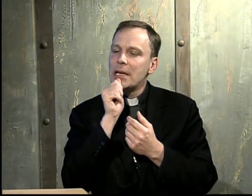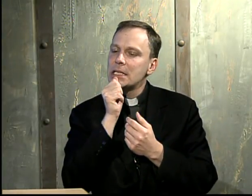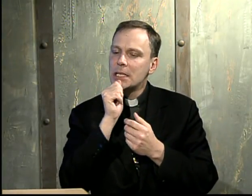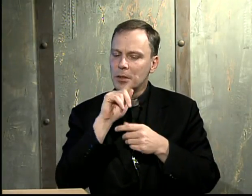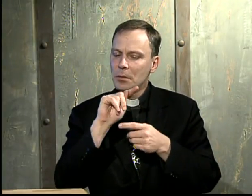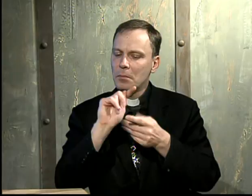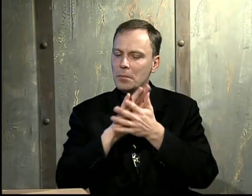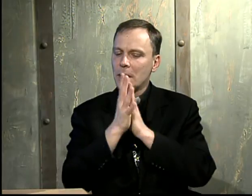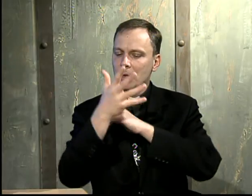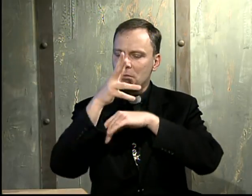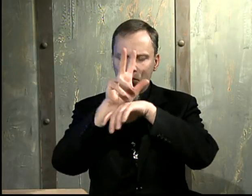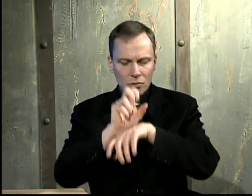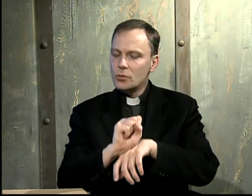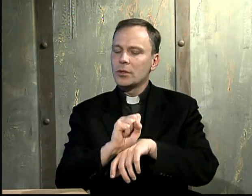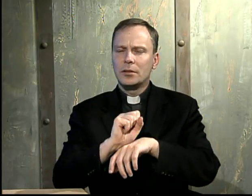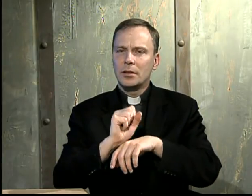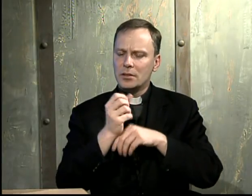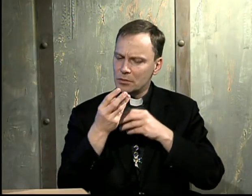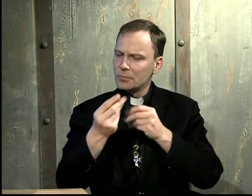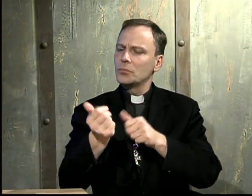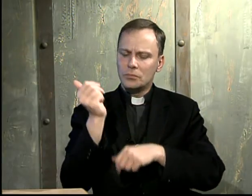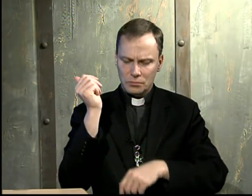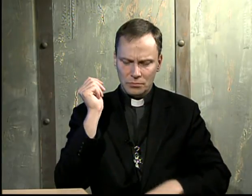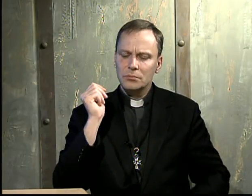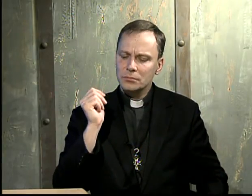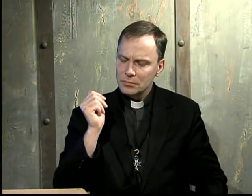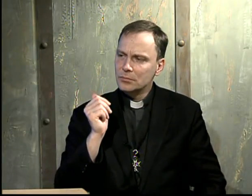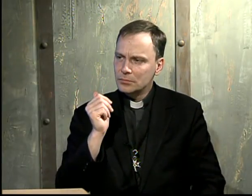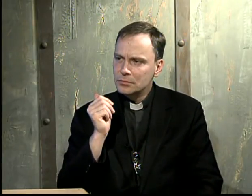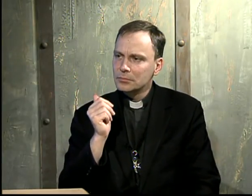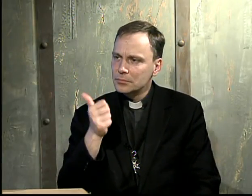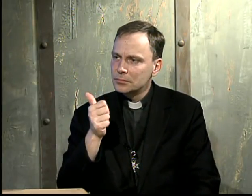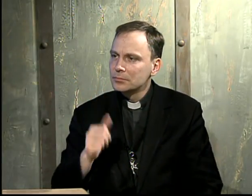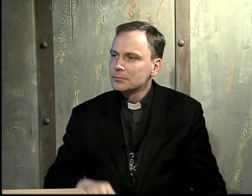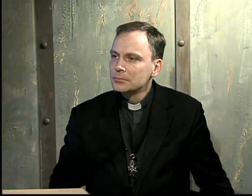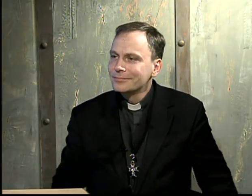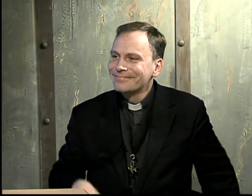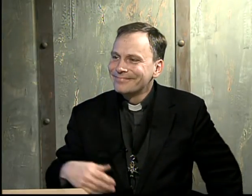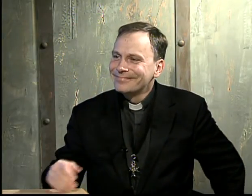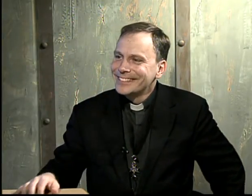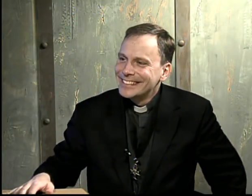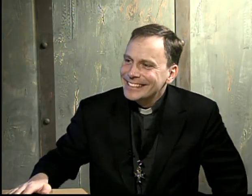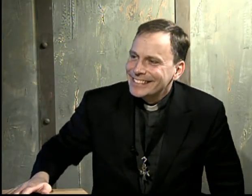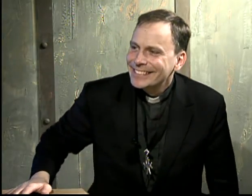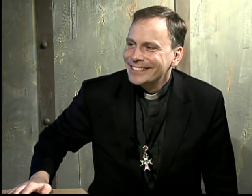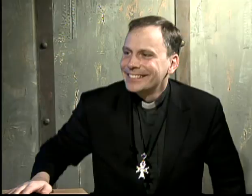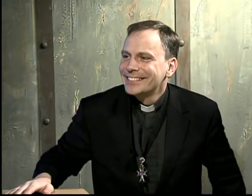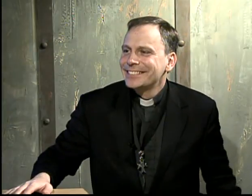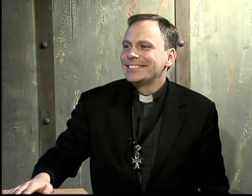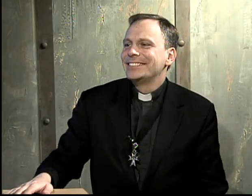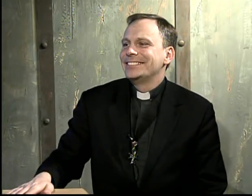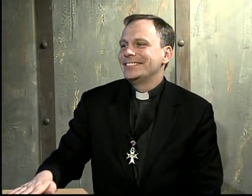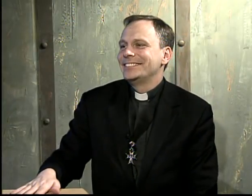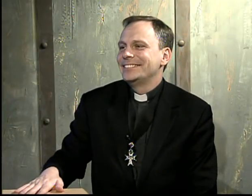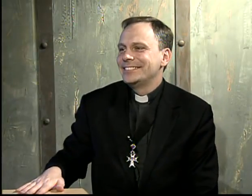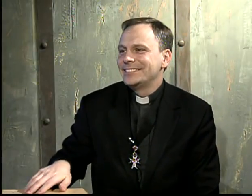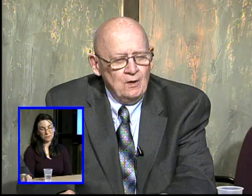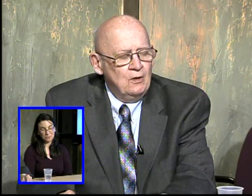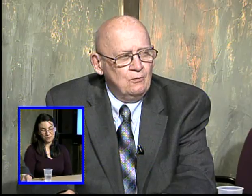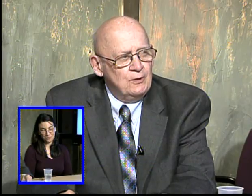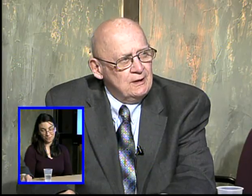conversation. So just be patient until you become used to the experience, and it's quite successful